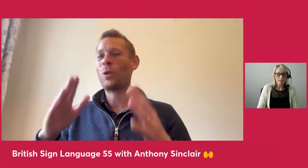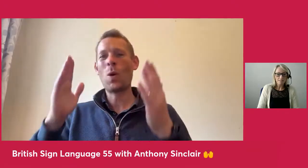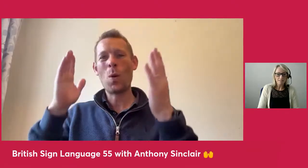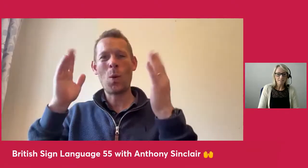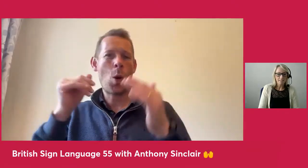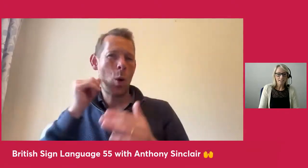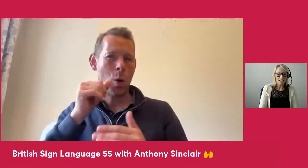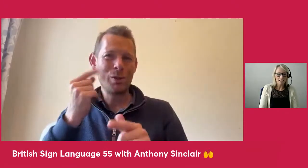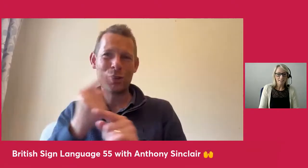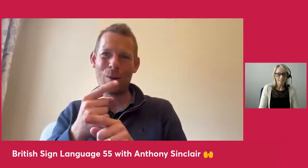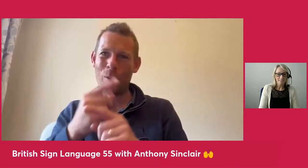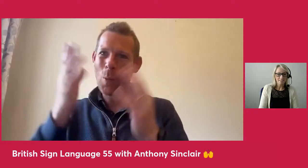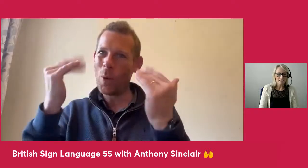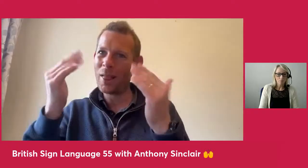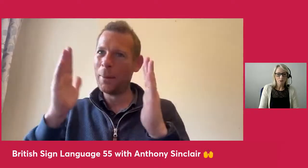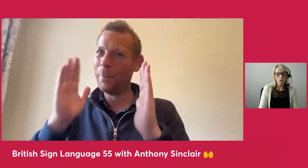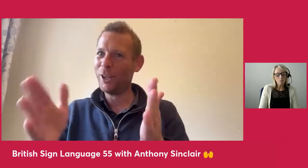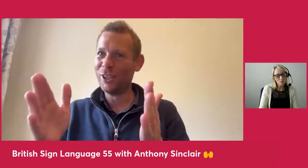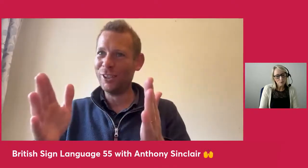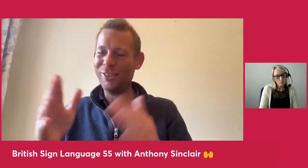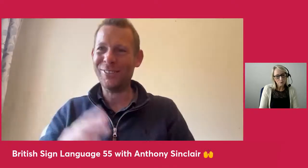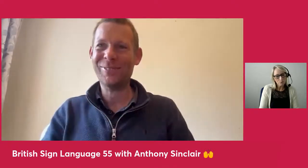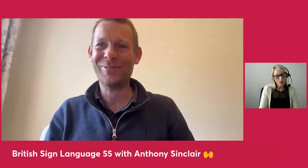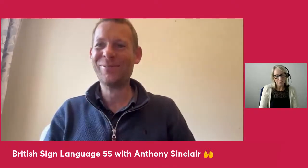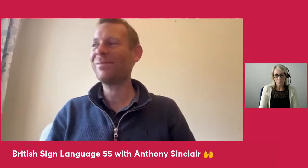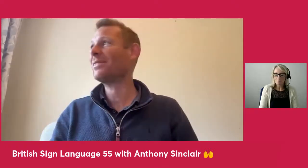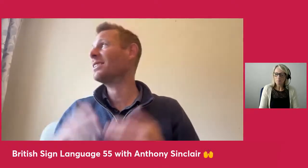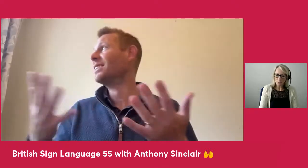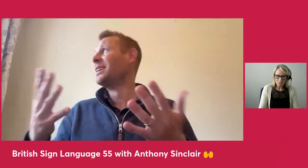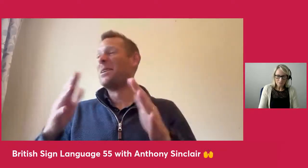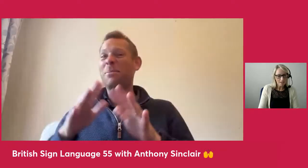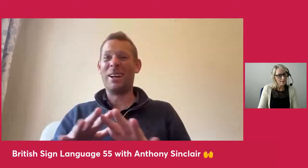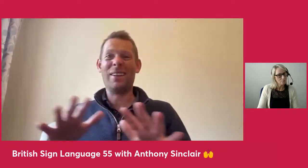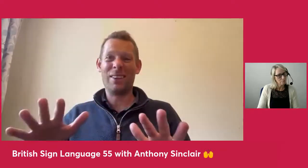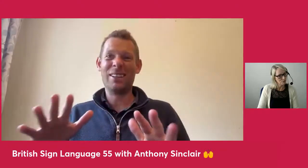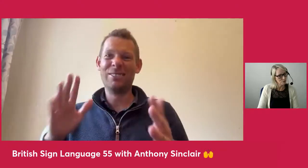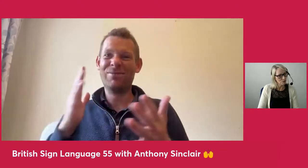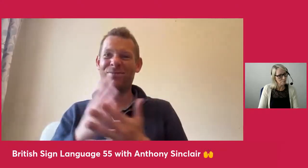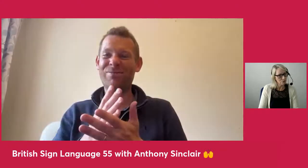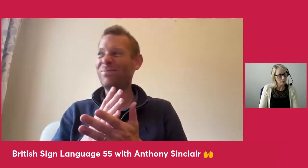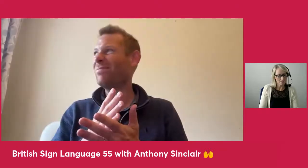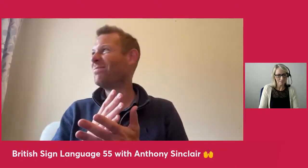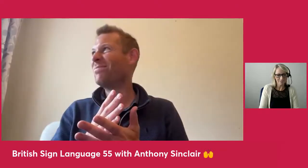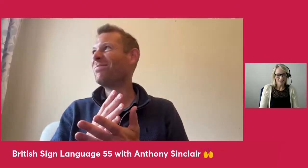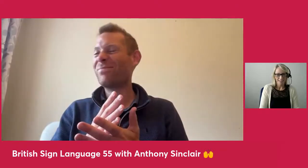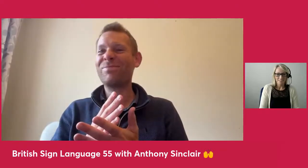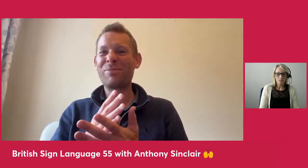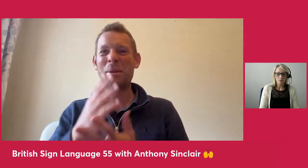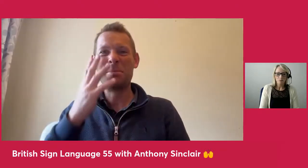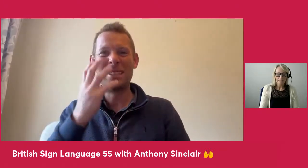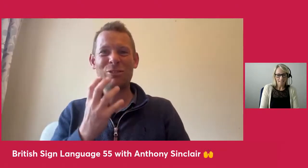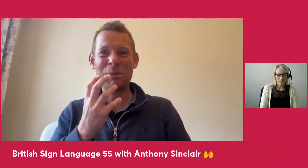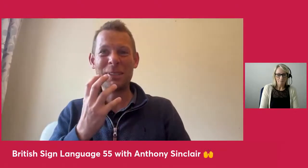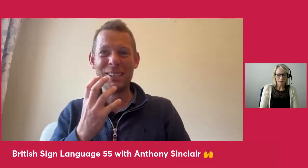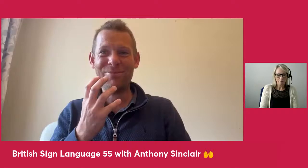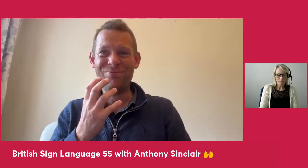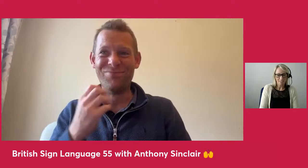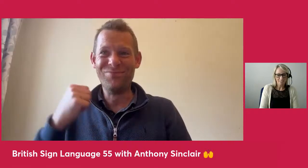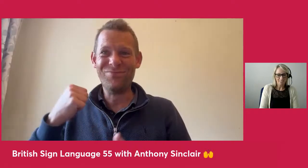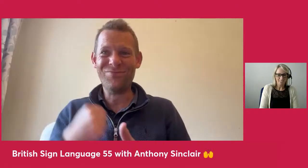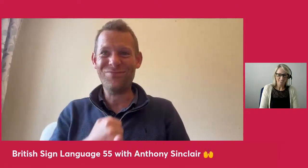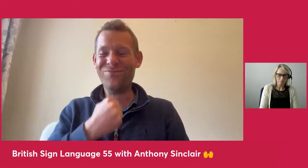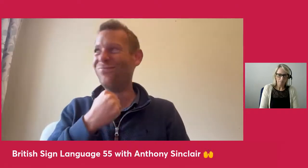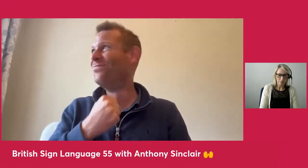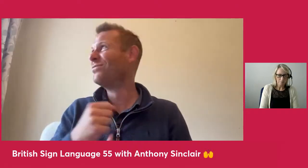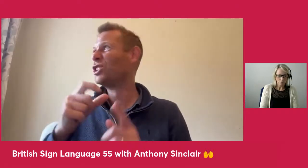in Belfast, and we always talk about the weather. We must talk about the weather. So today in